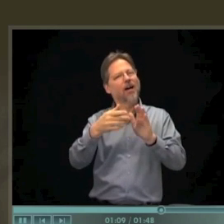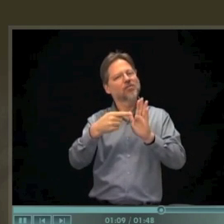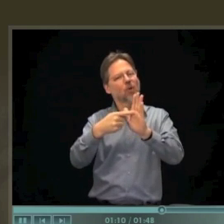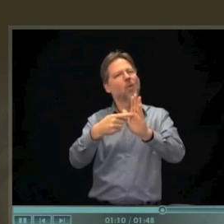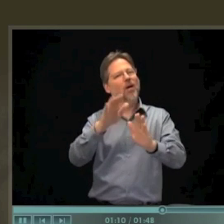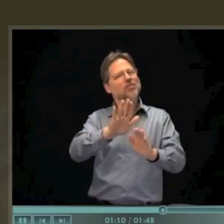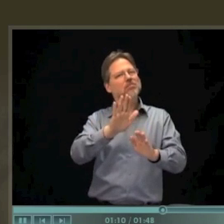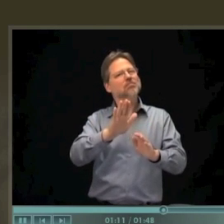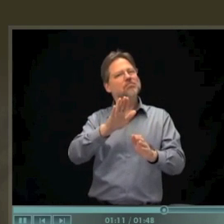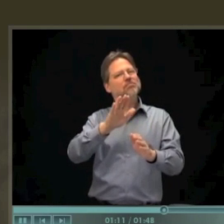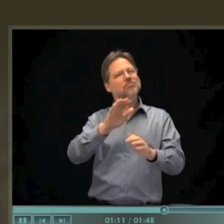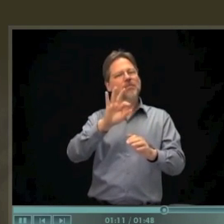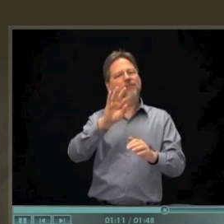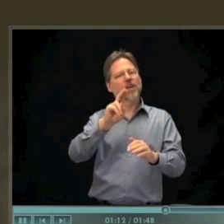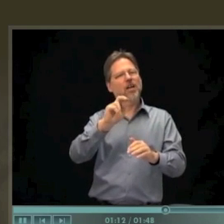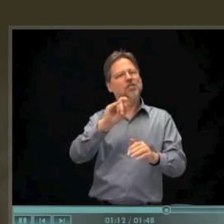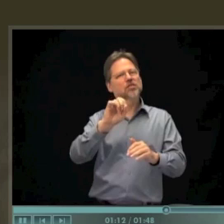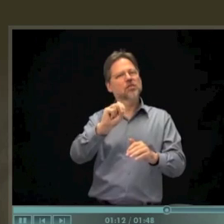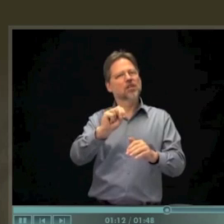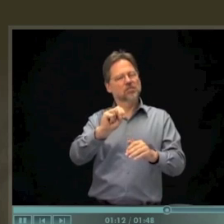how signs change.